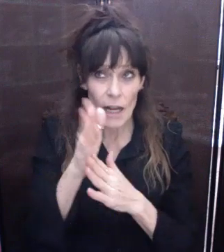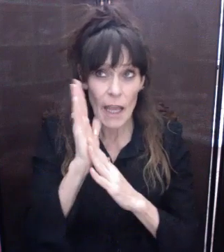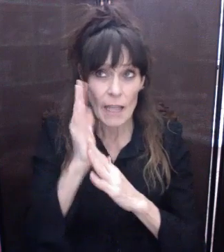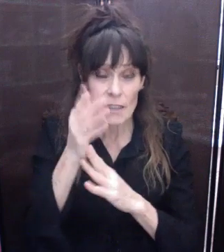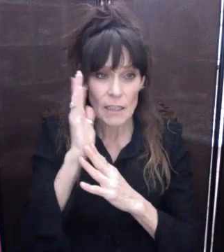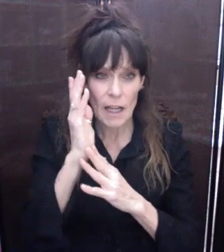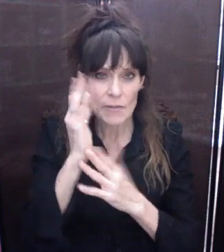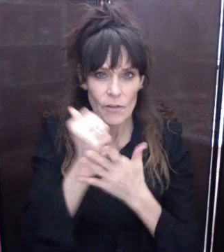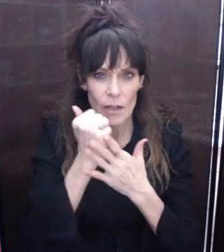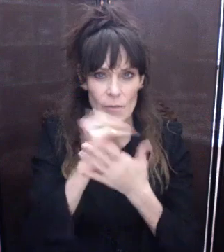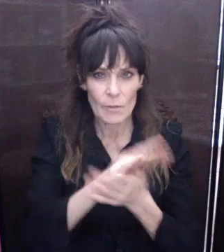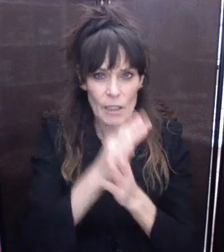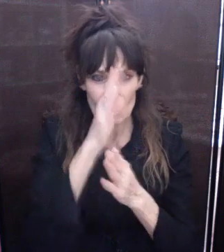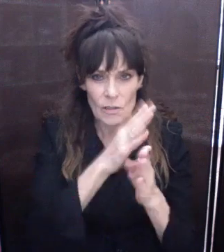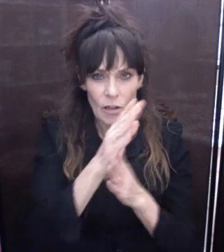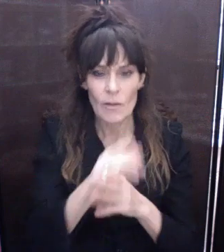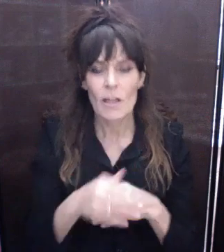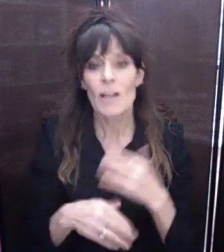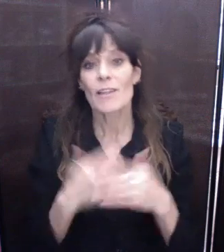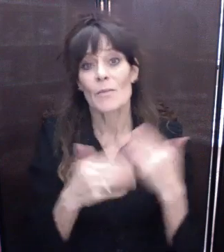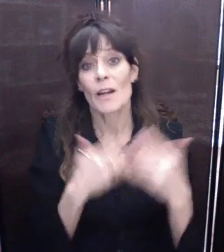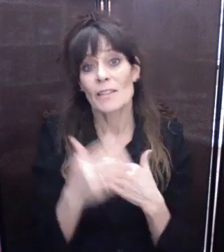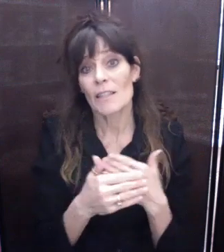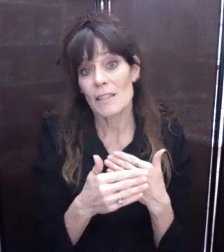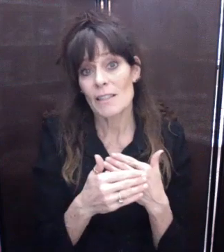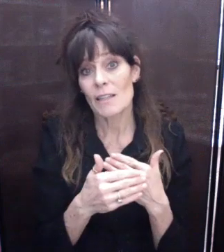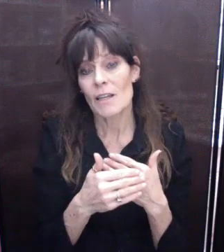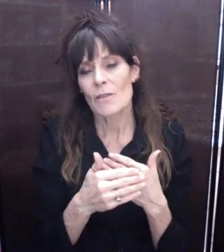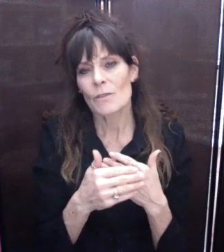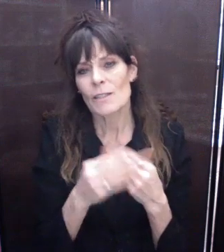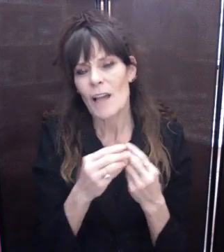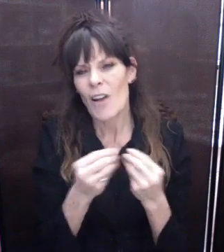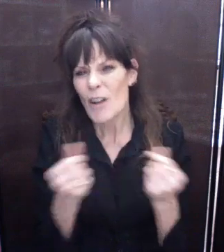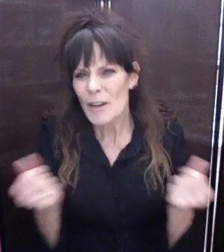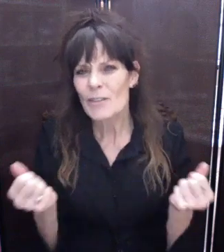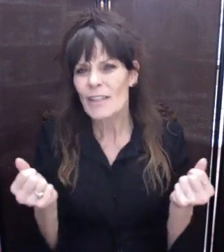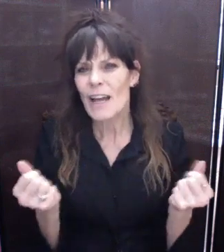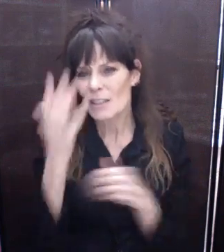sober. The process was one that was ironed out in the early years in that way in